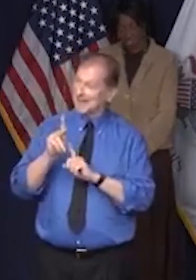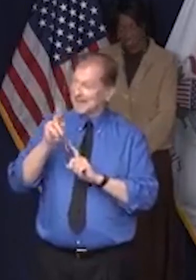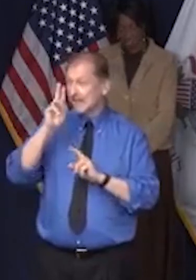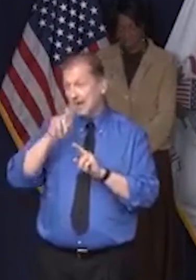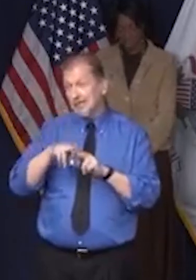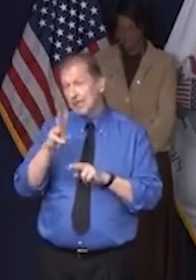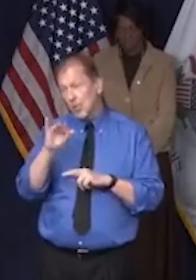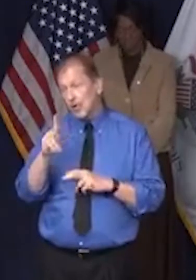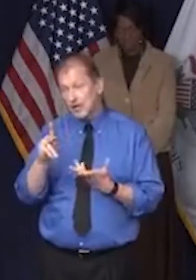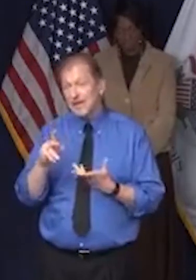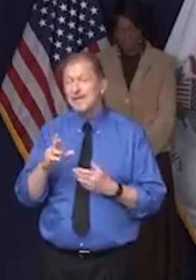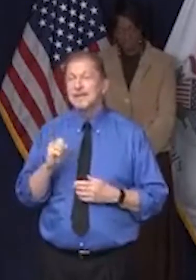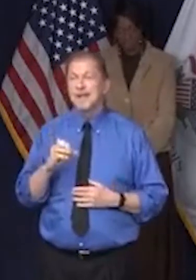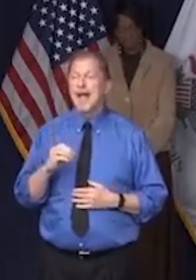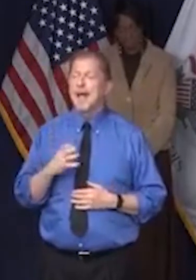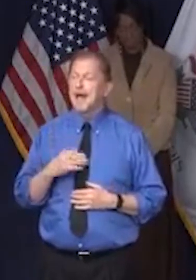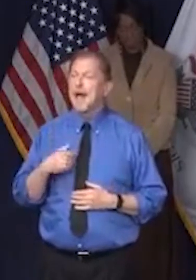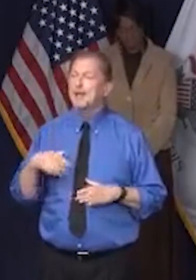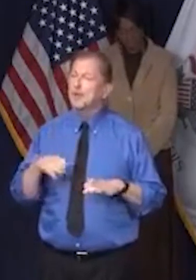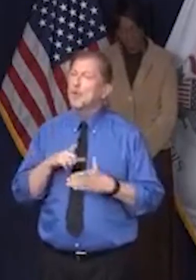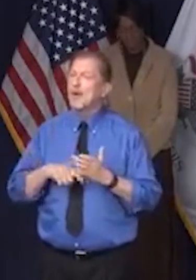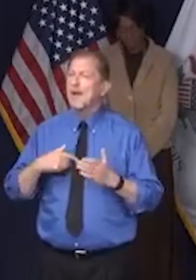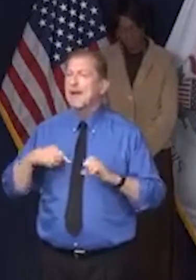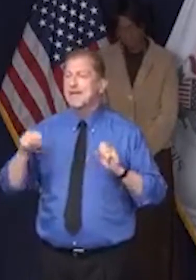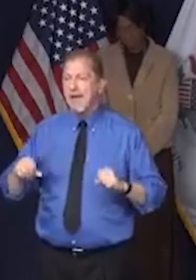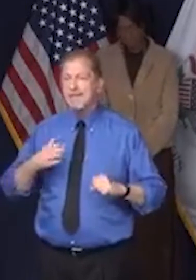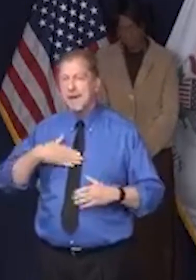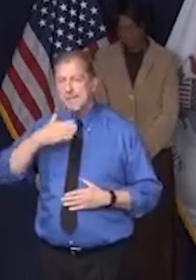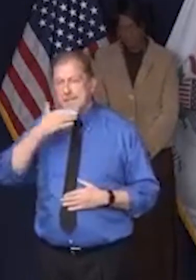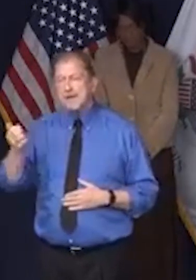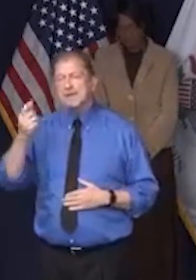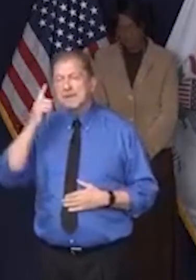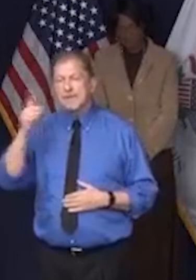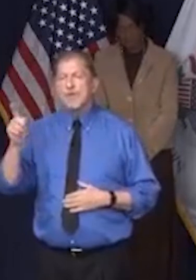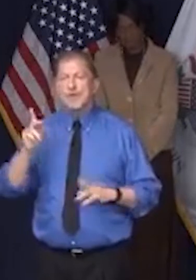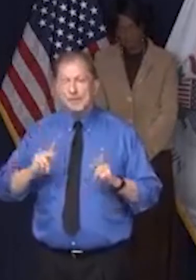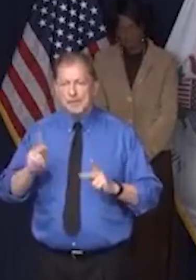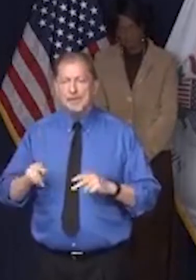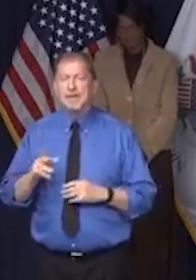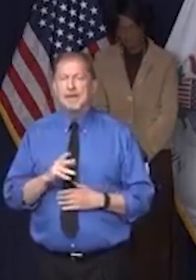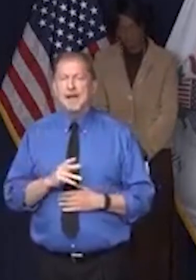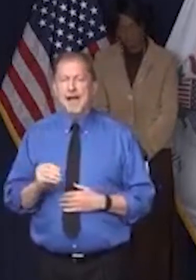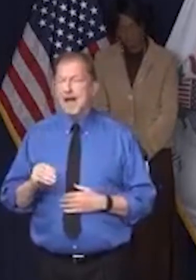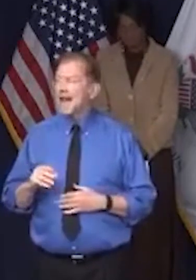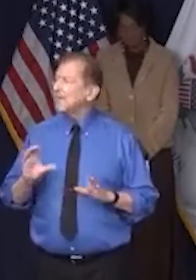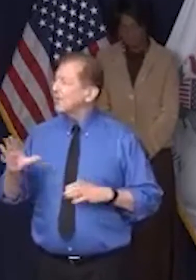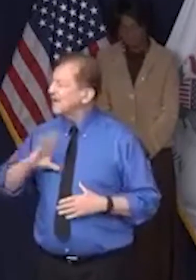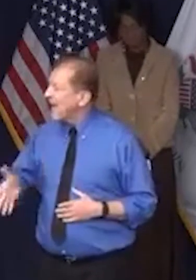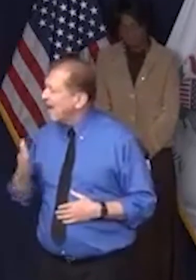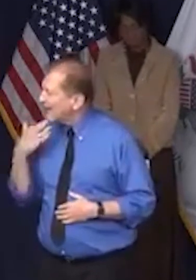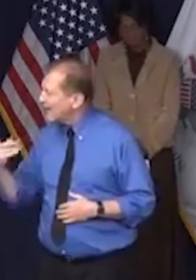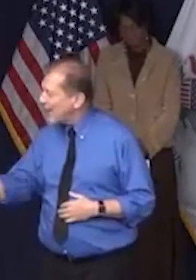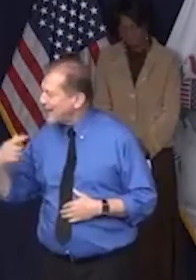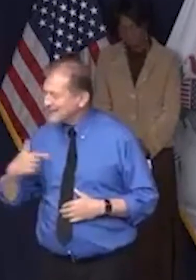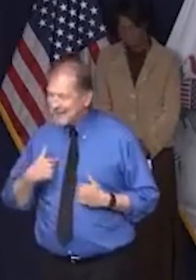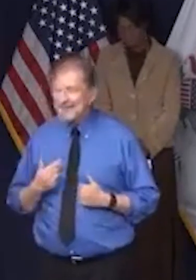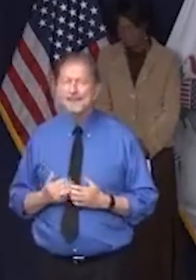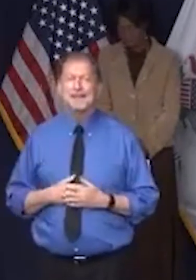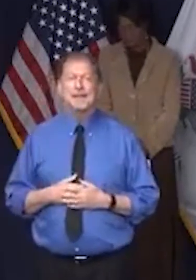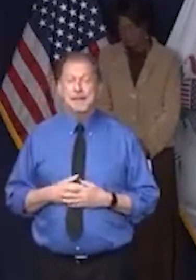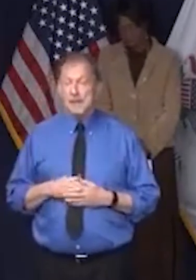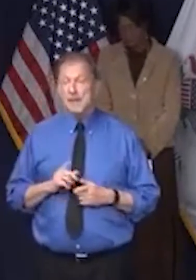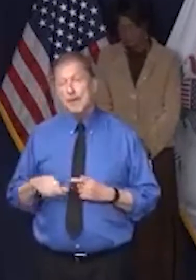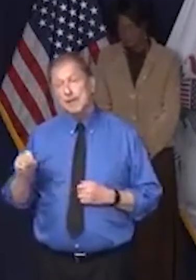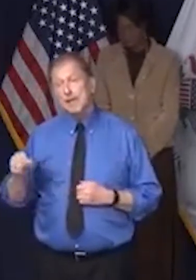I'm doing what I think I can do, but I'm doing fine. Thank you for asking. I think the there is an